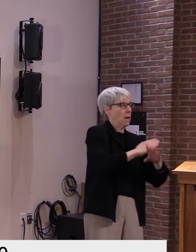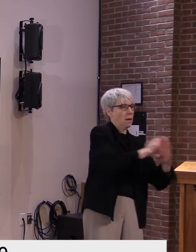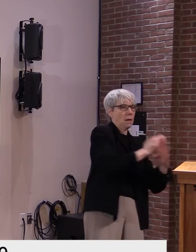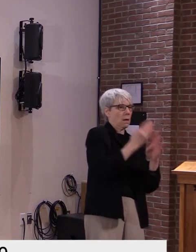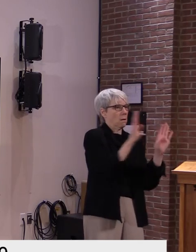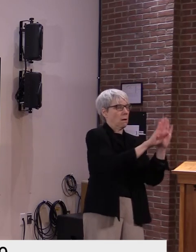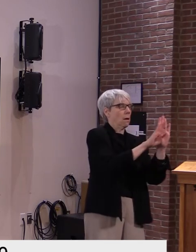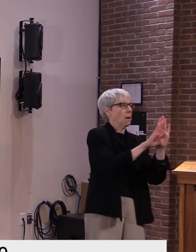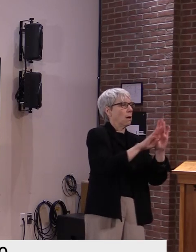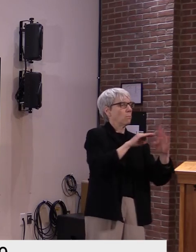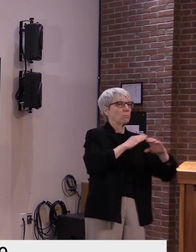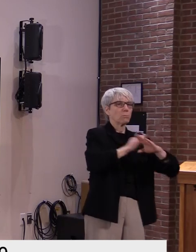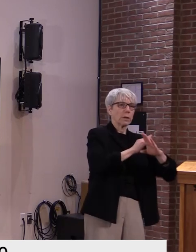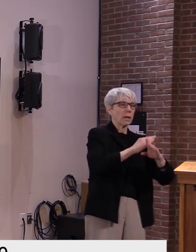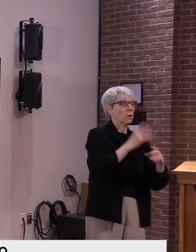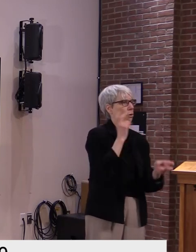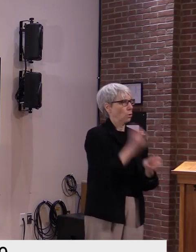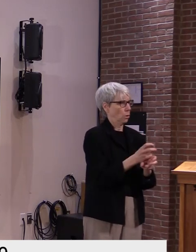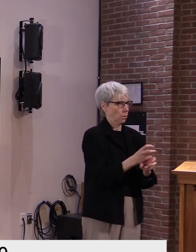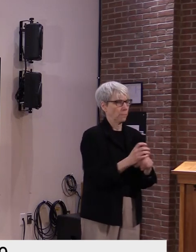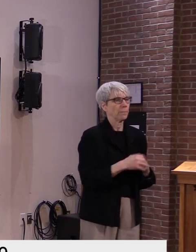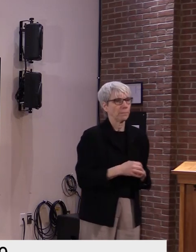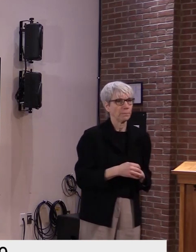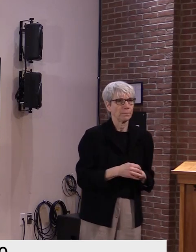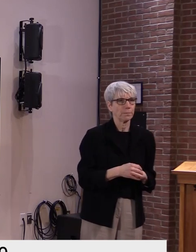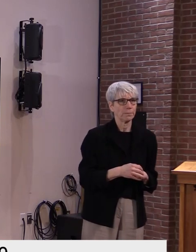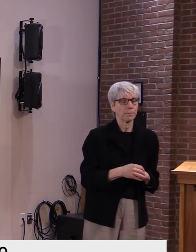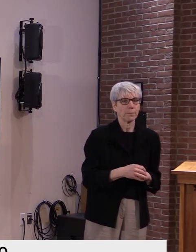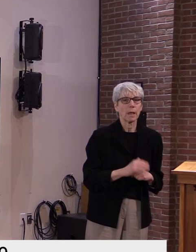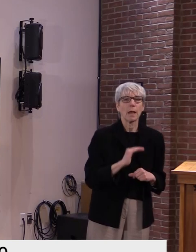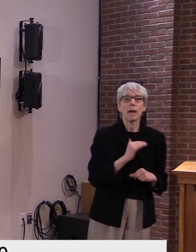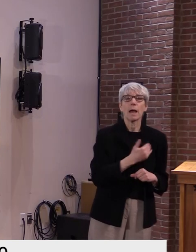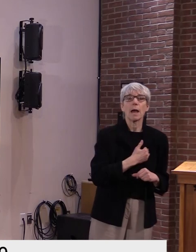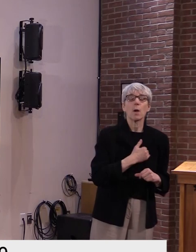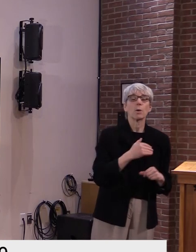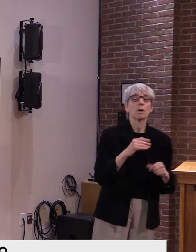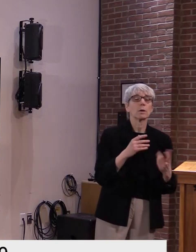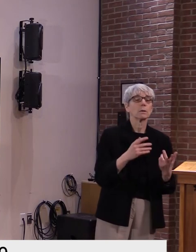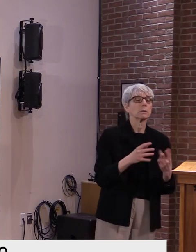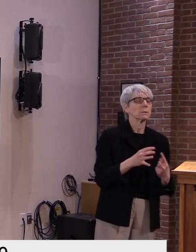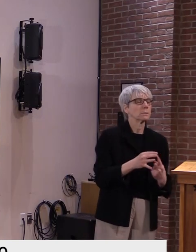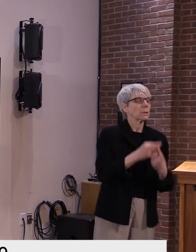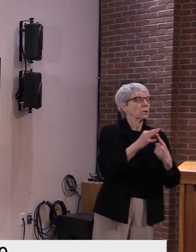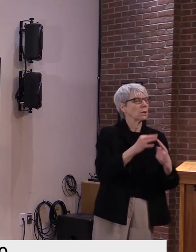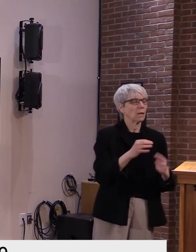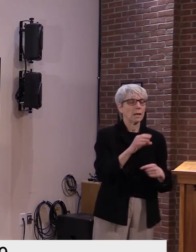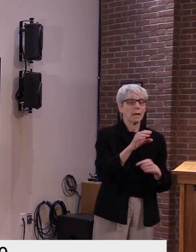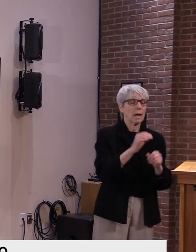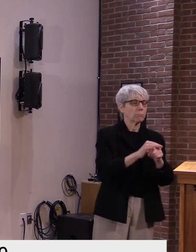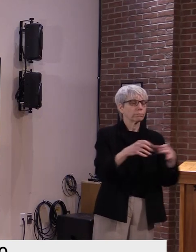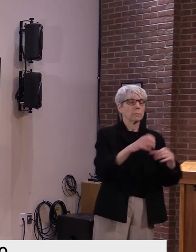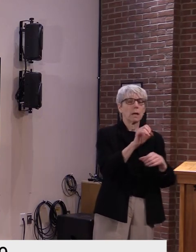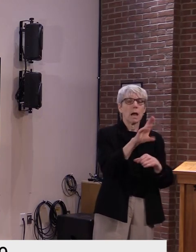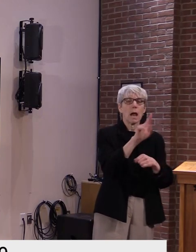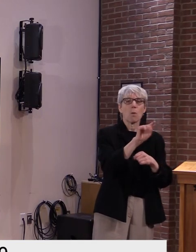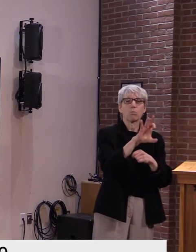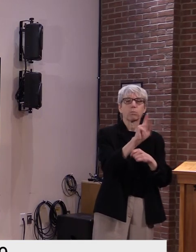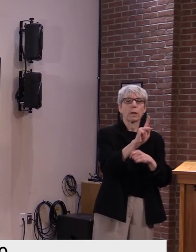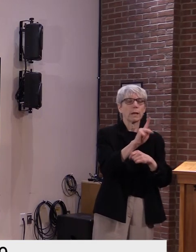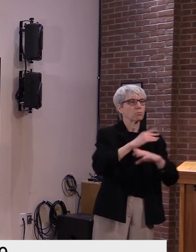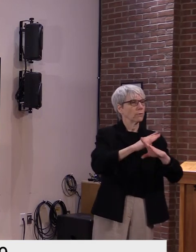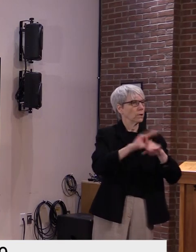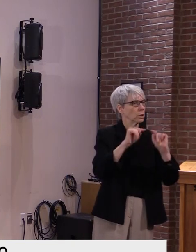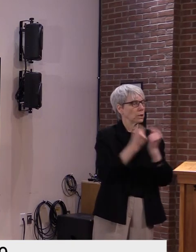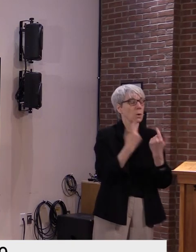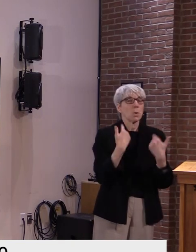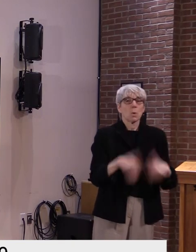another. Our healthcare outbreak prevention team has done just yeoman's work working with all these facilities,